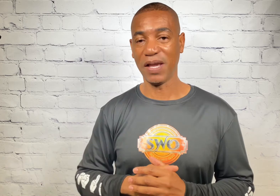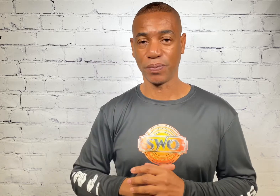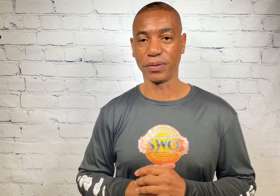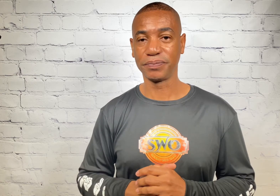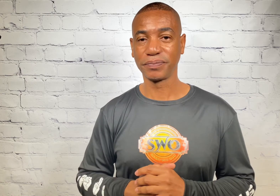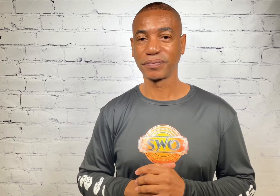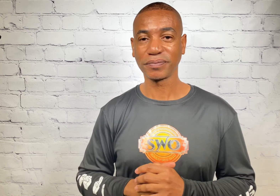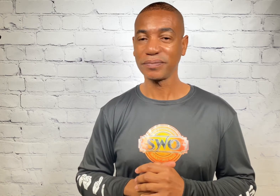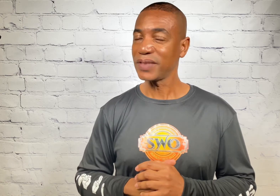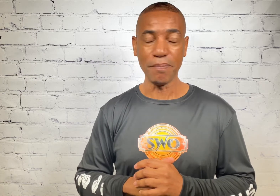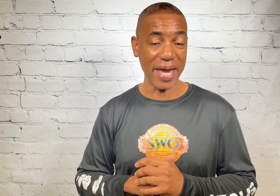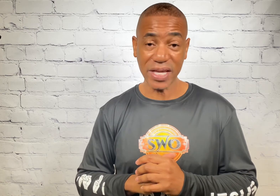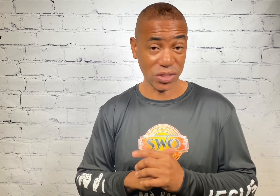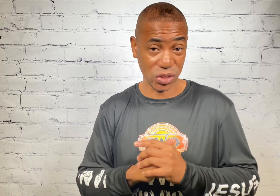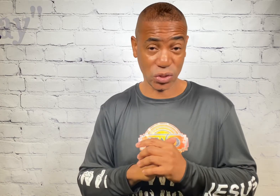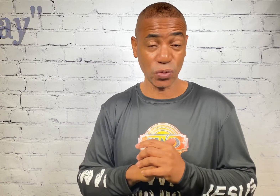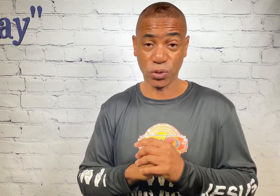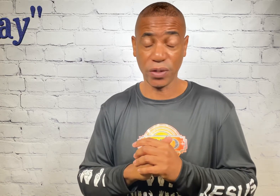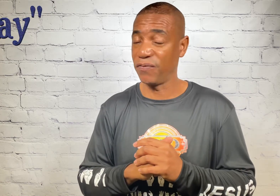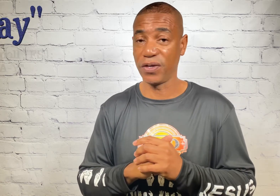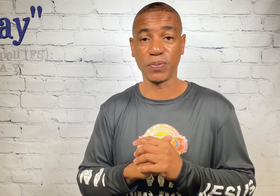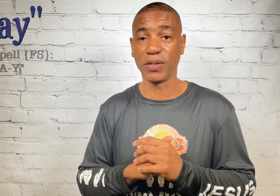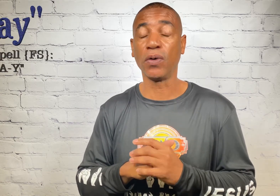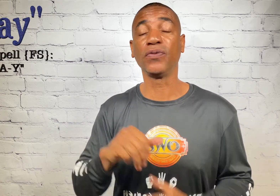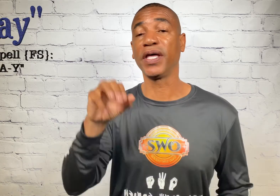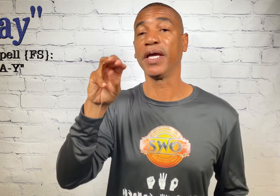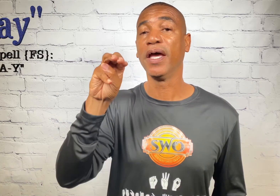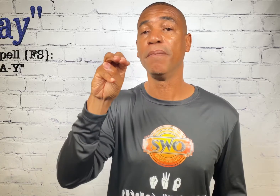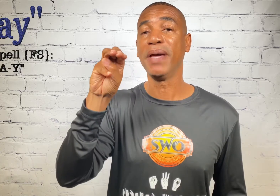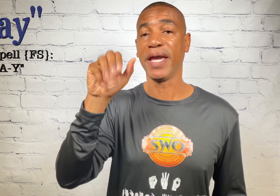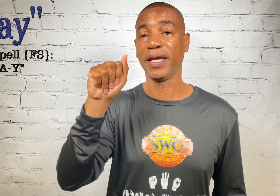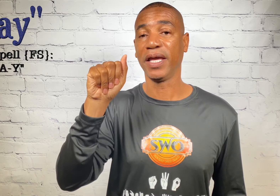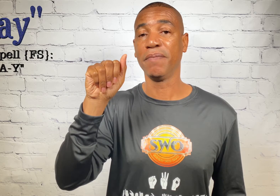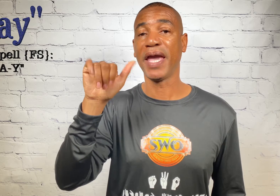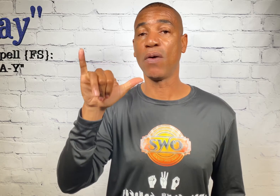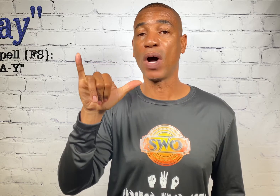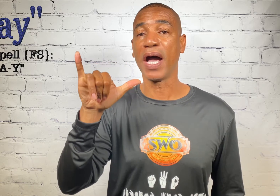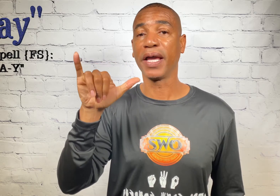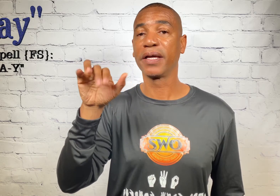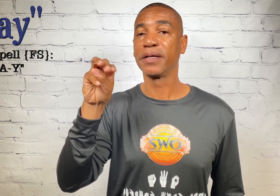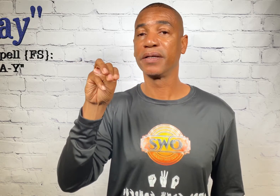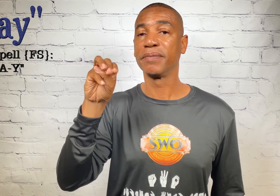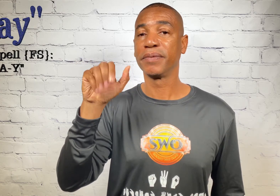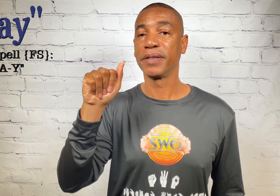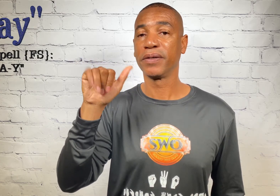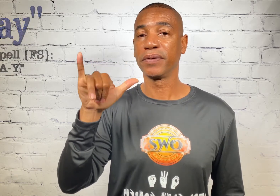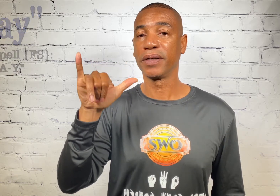April. May, since it's so short, you finger spell the whole thing. May, M-A-Y.